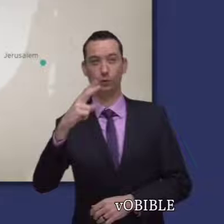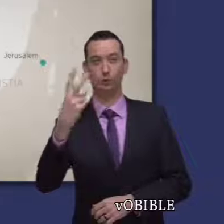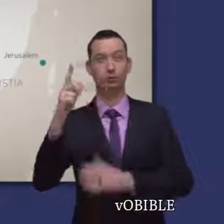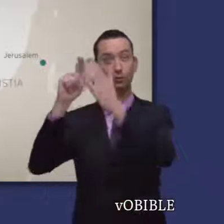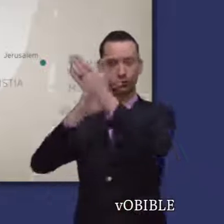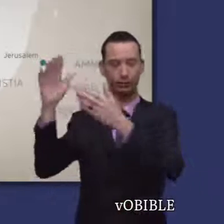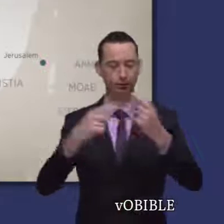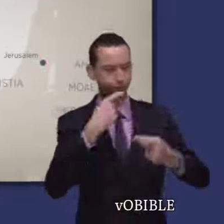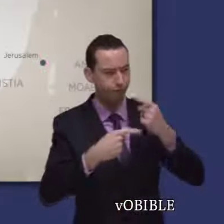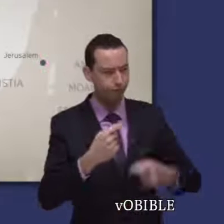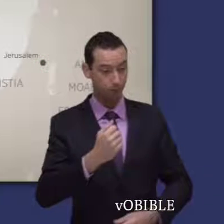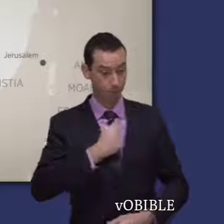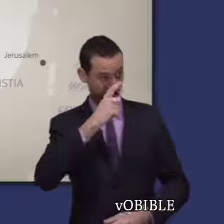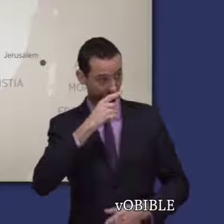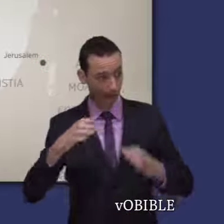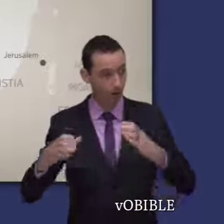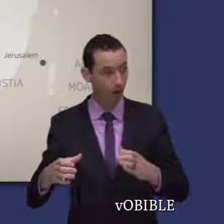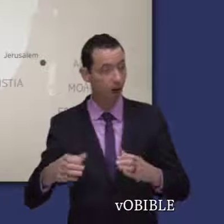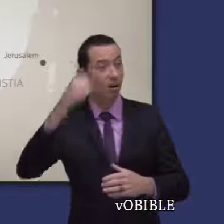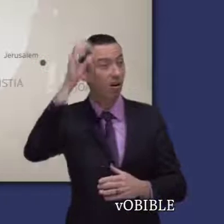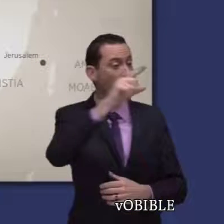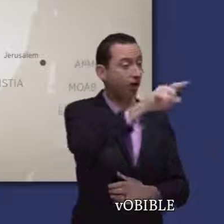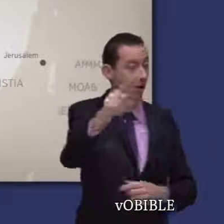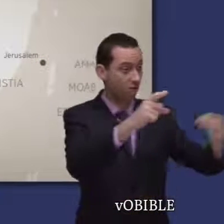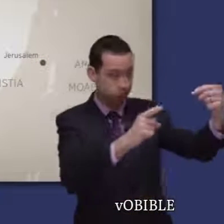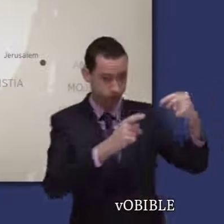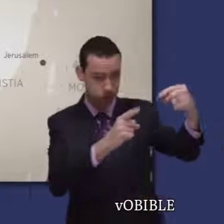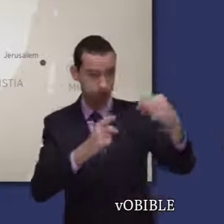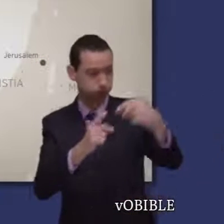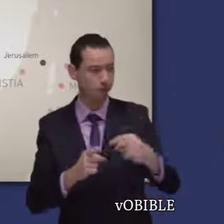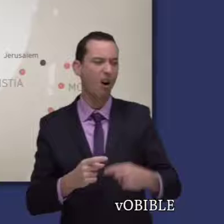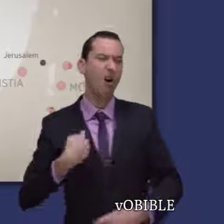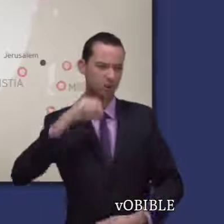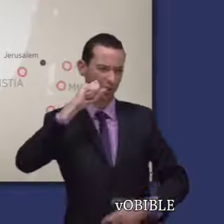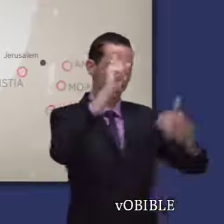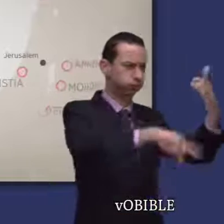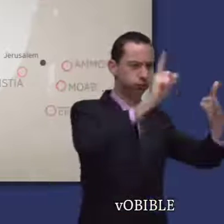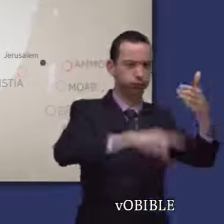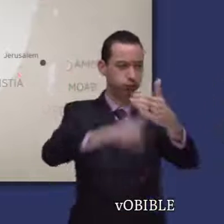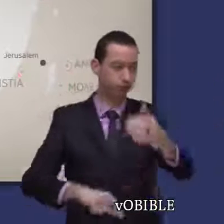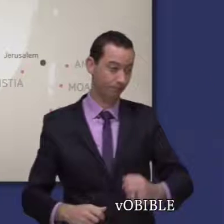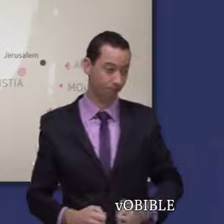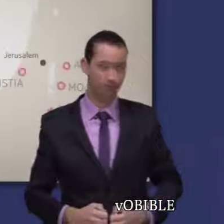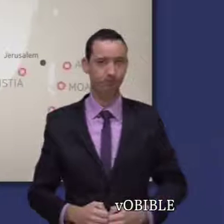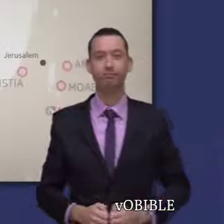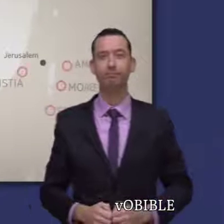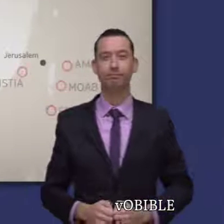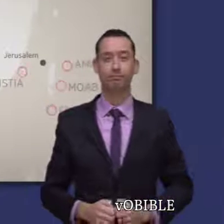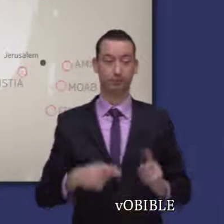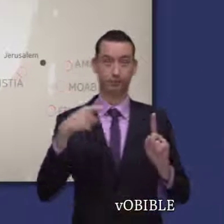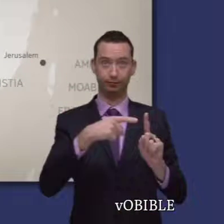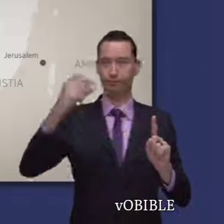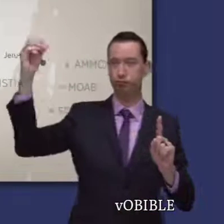32, Jehovah turns his attention to the surrounding nations. They receive an adverse judgment because of their opposition to